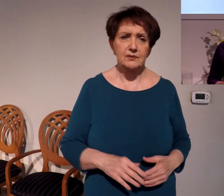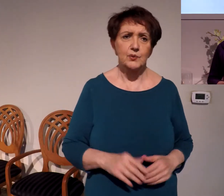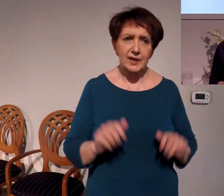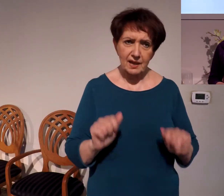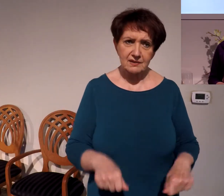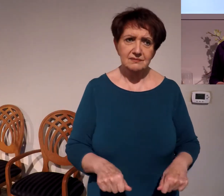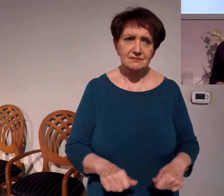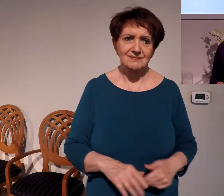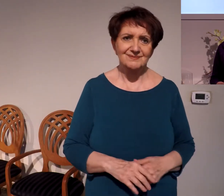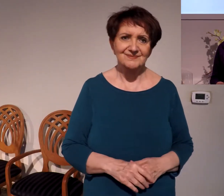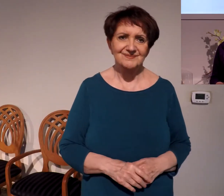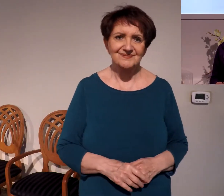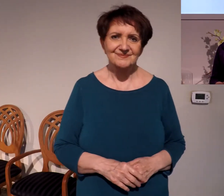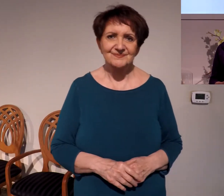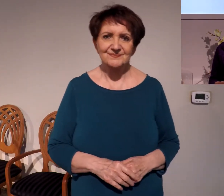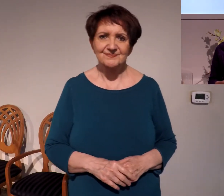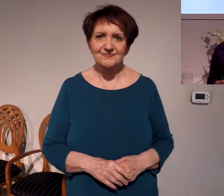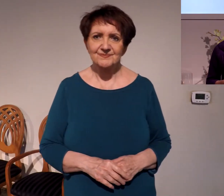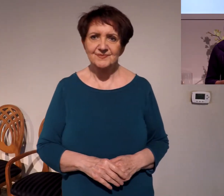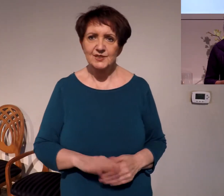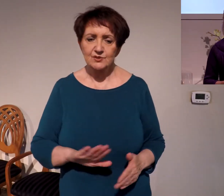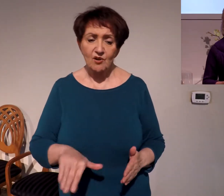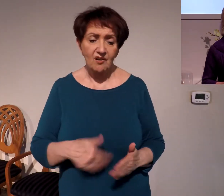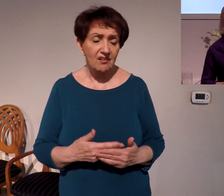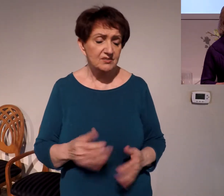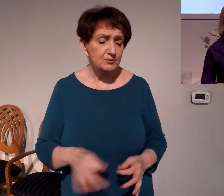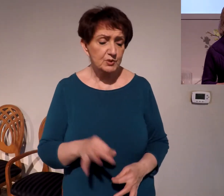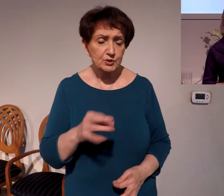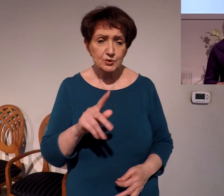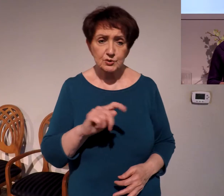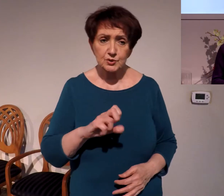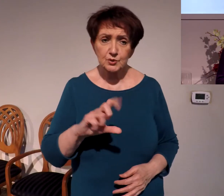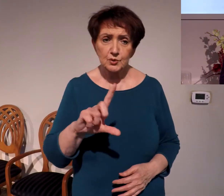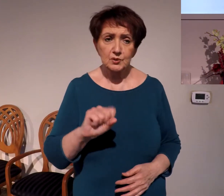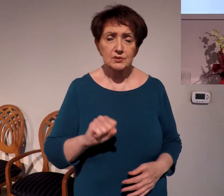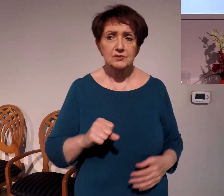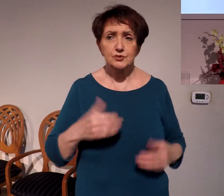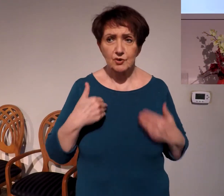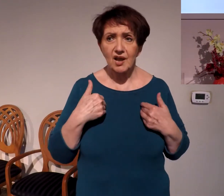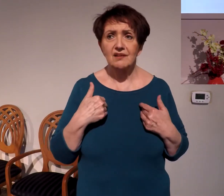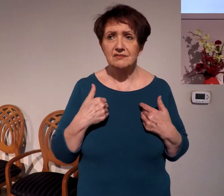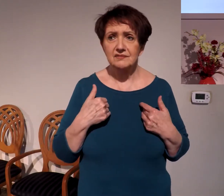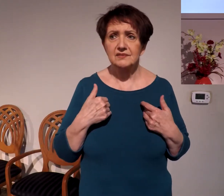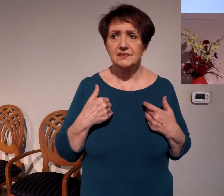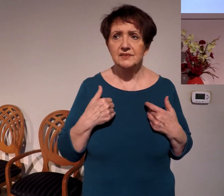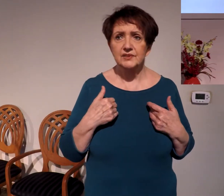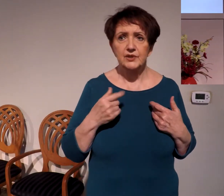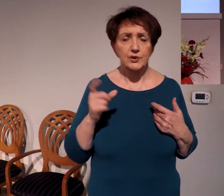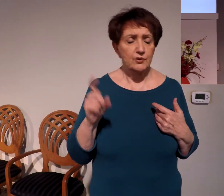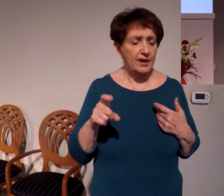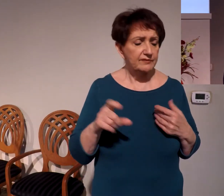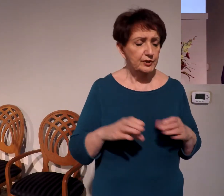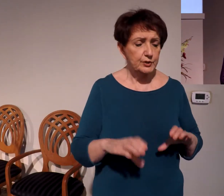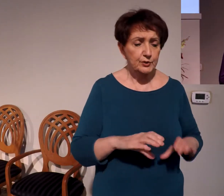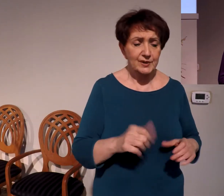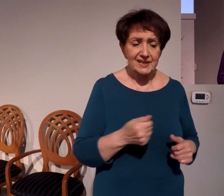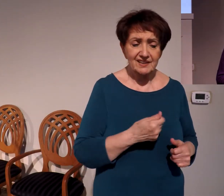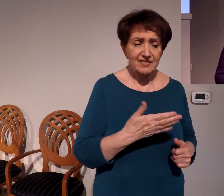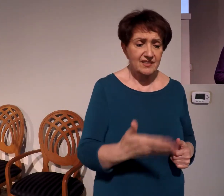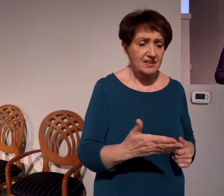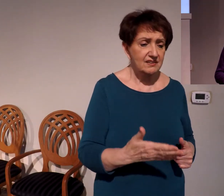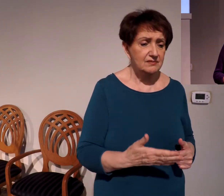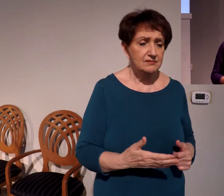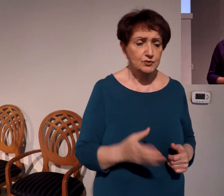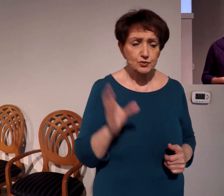These are all the spiritual tools that we have. We don't have to do anything esoteric